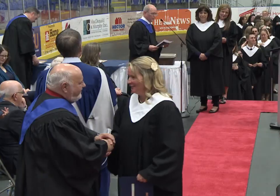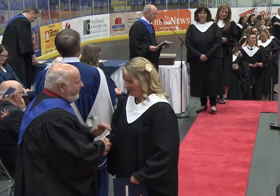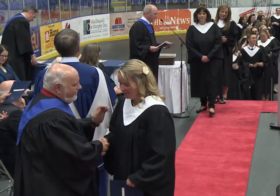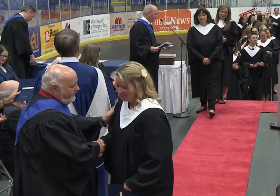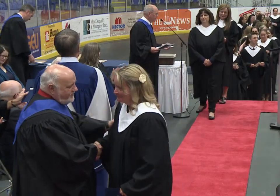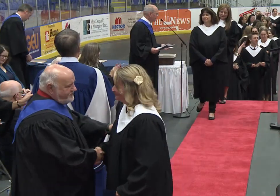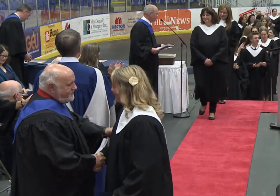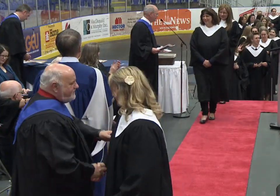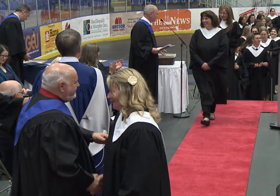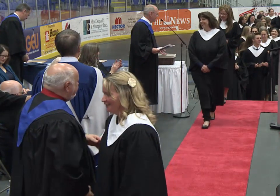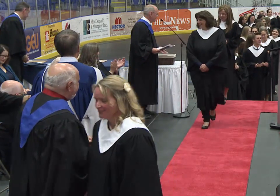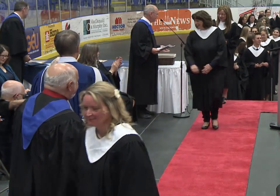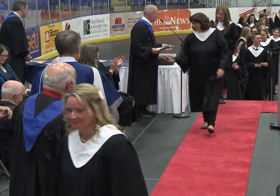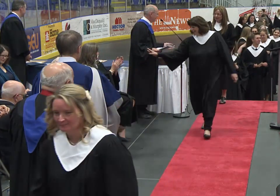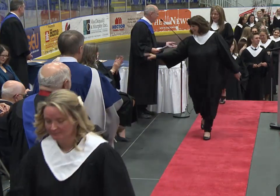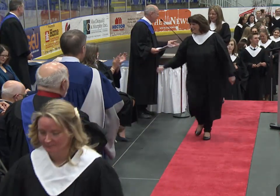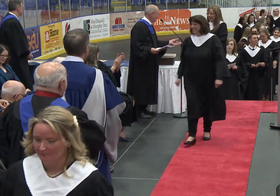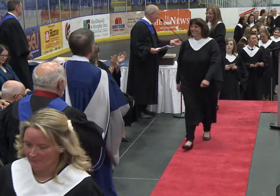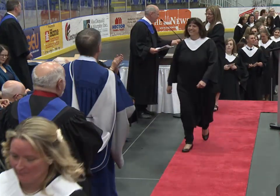Kelly Tobin.